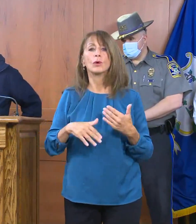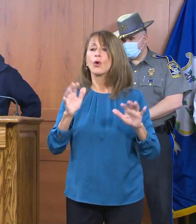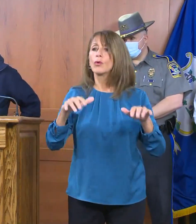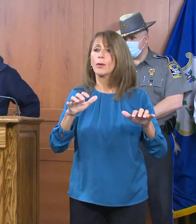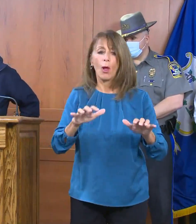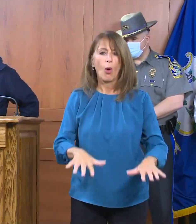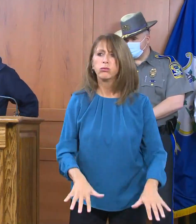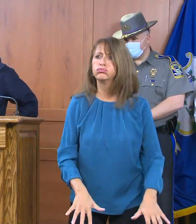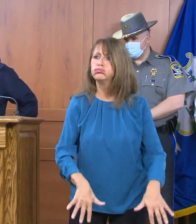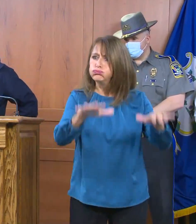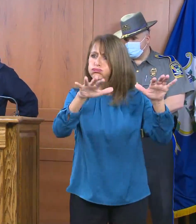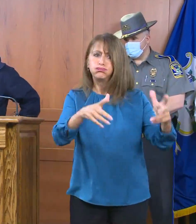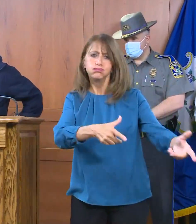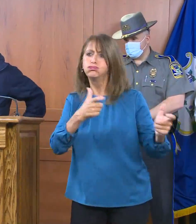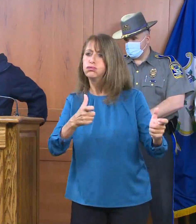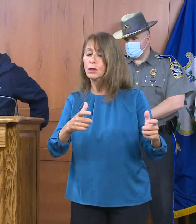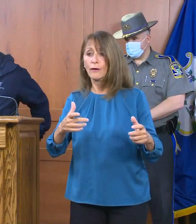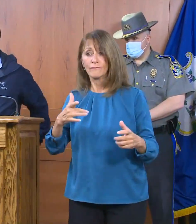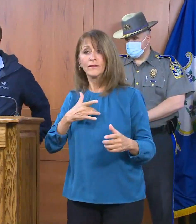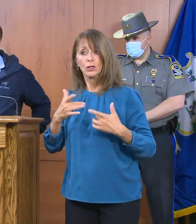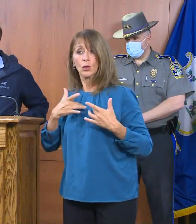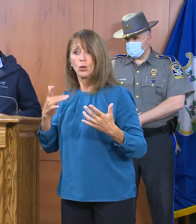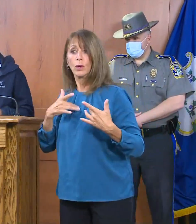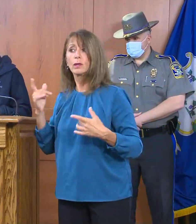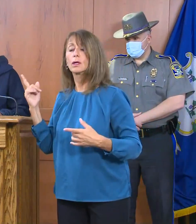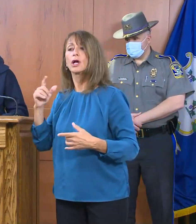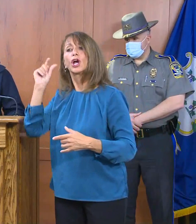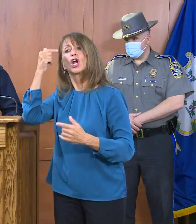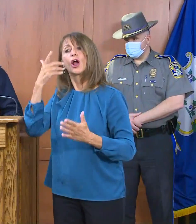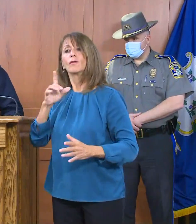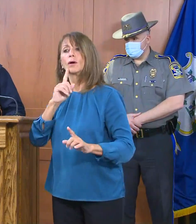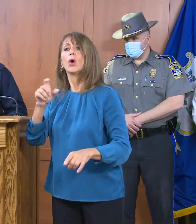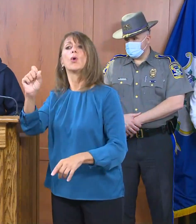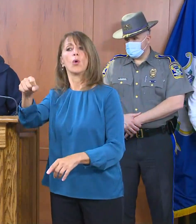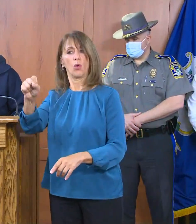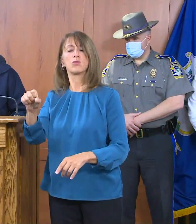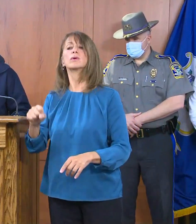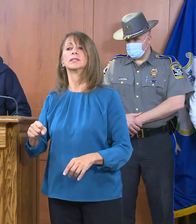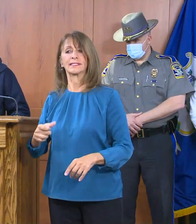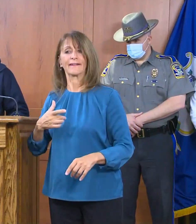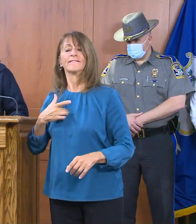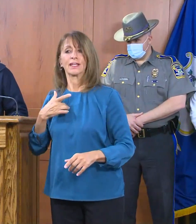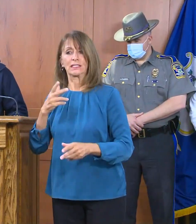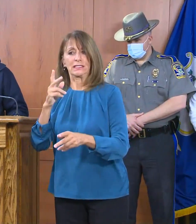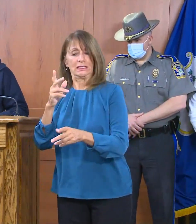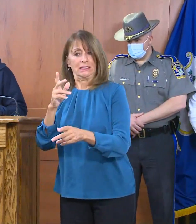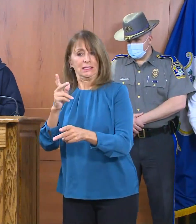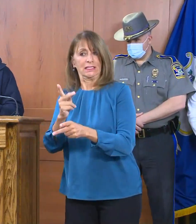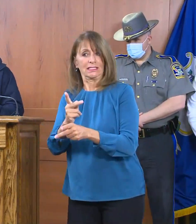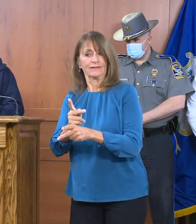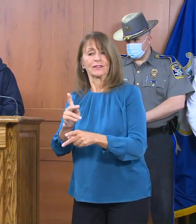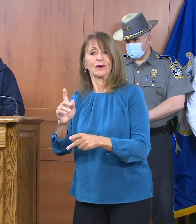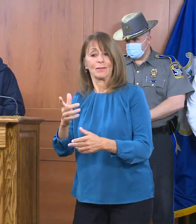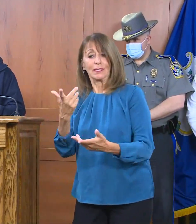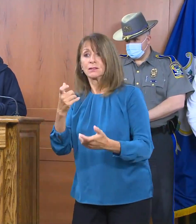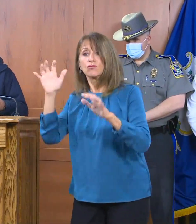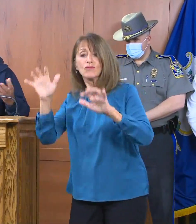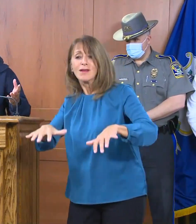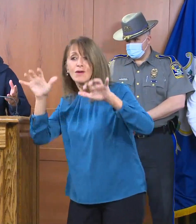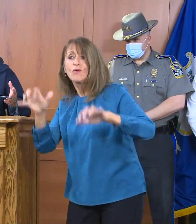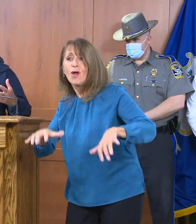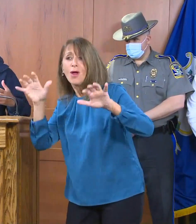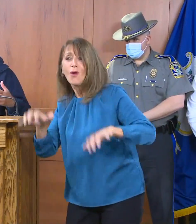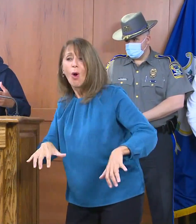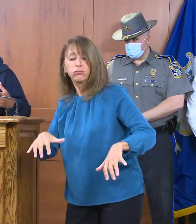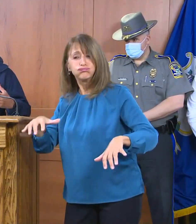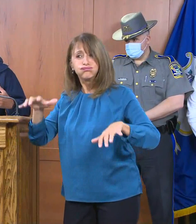of neighborhoods. Are you concerned about that today? I'm concerned about that. I think that's the biggest risk that we have right now. As you know, we had a